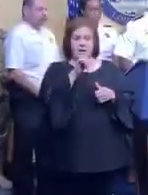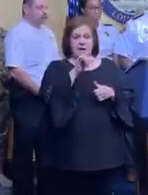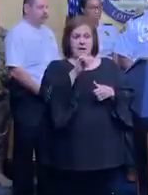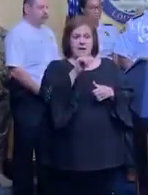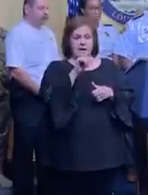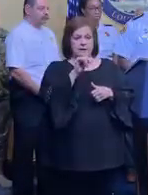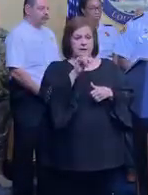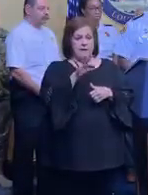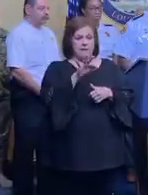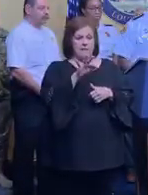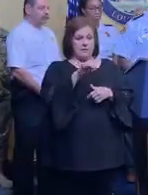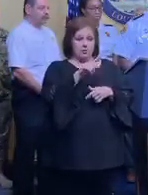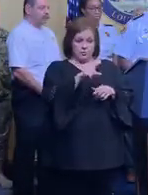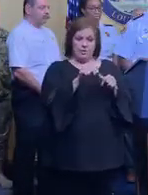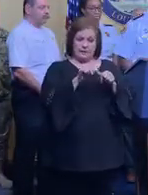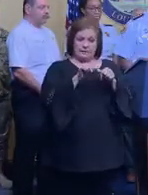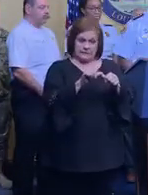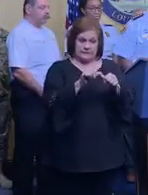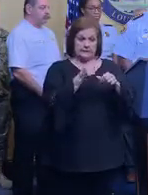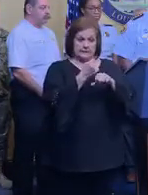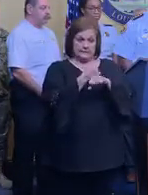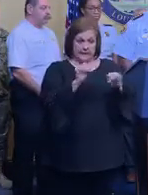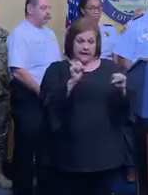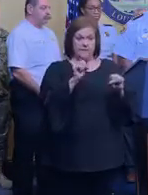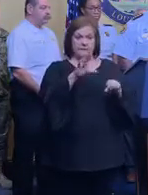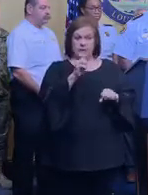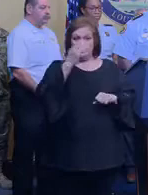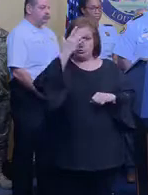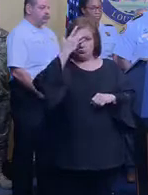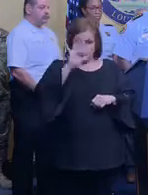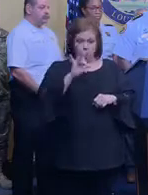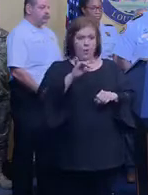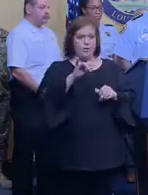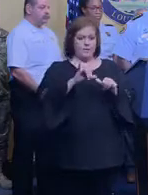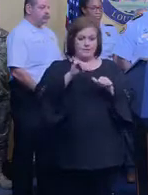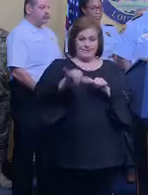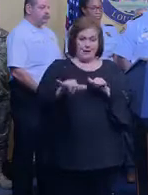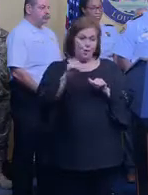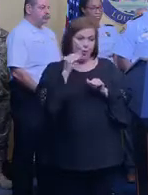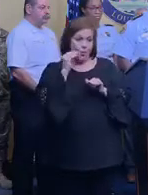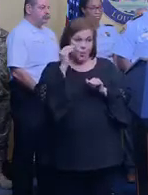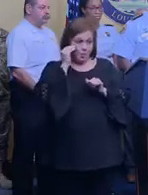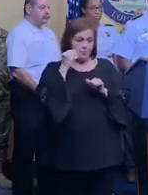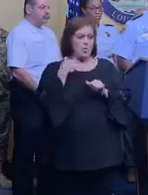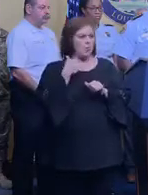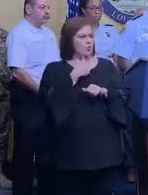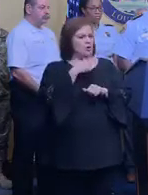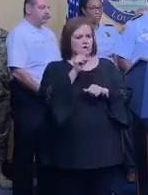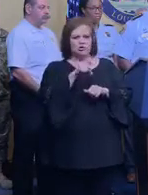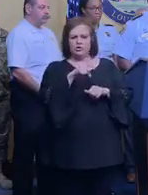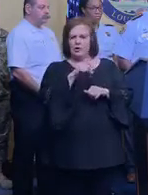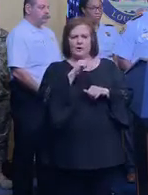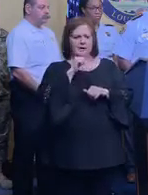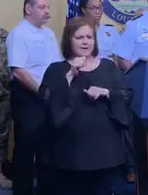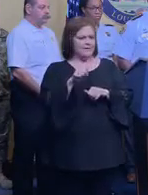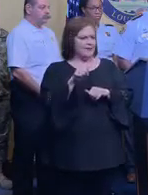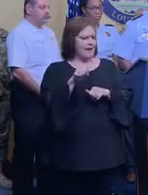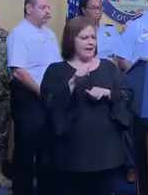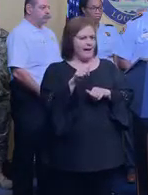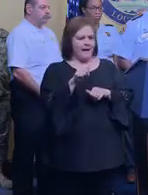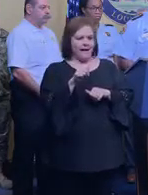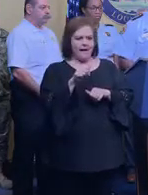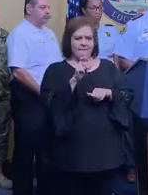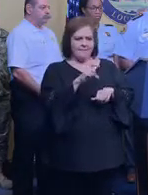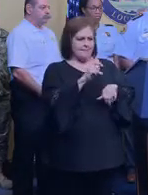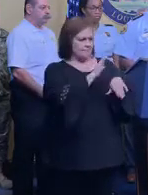anyone stays safe, if everyone stays safe and smart by remaining in their residence, we should not need to come and